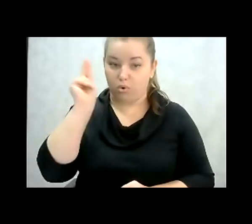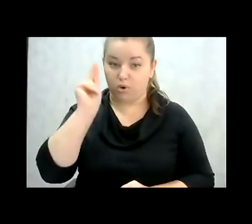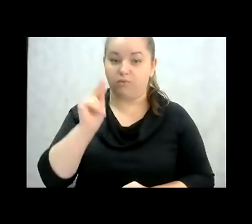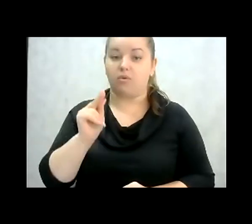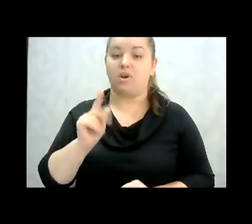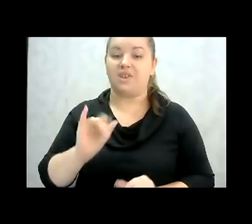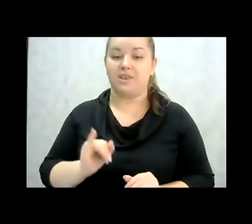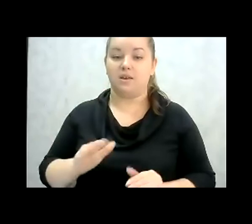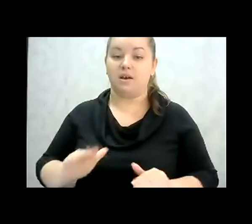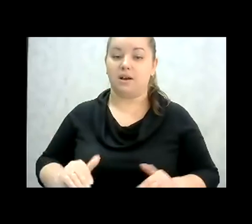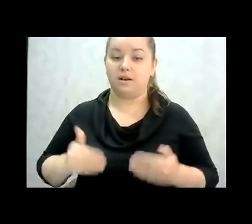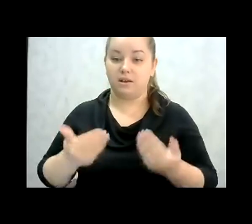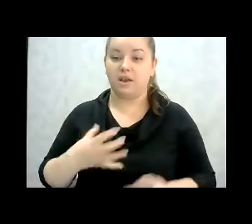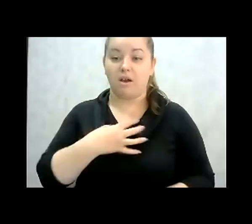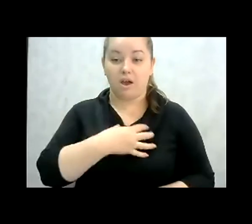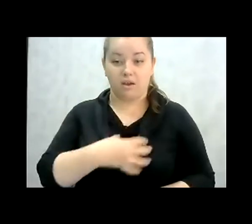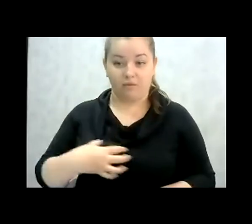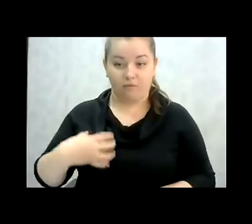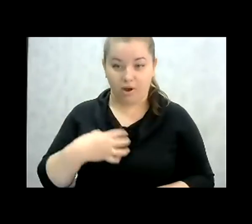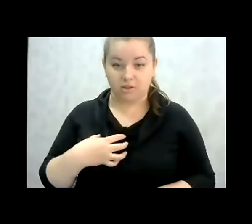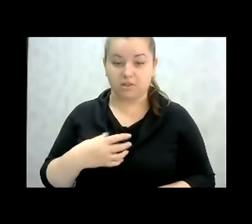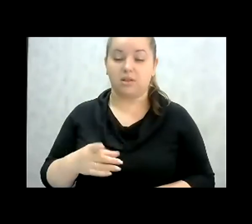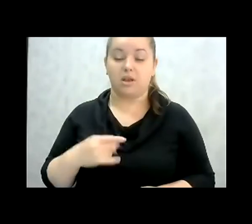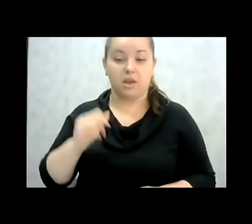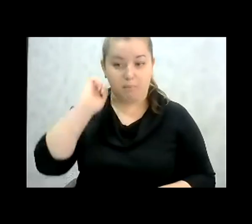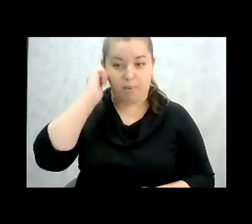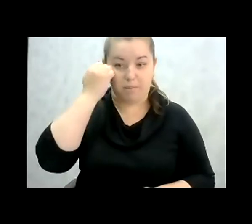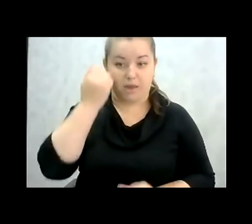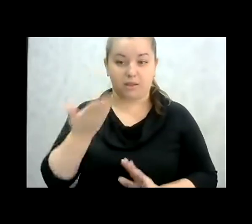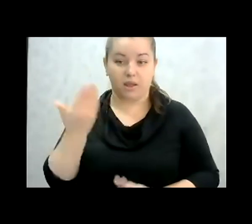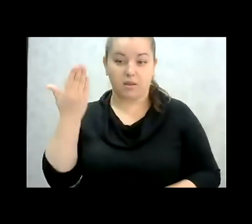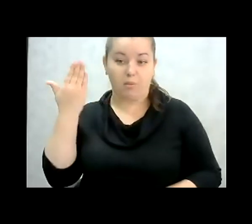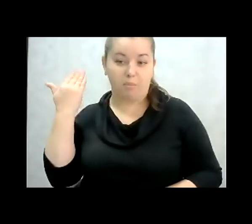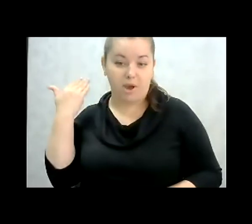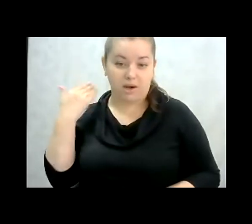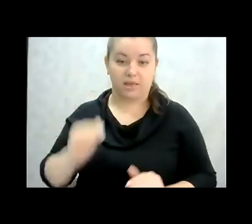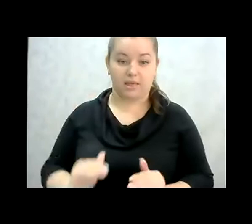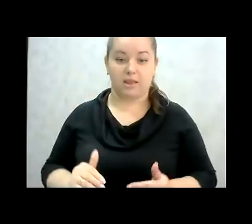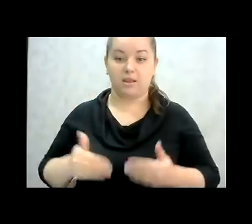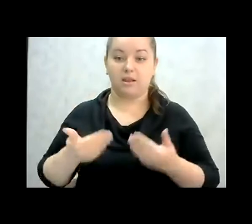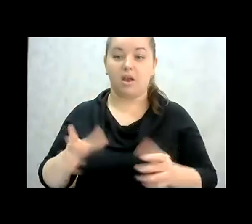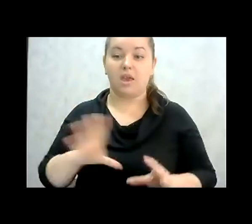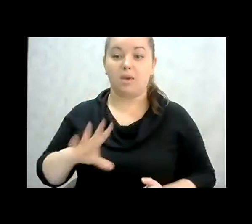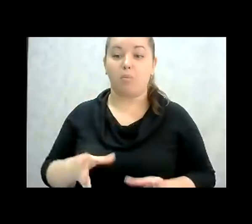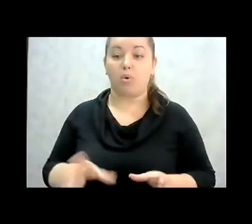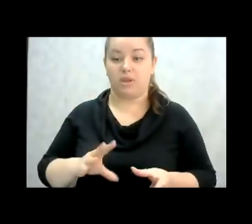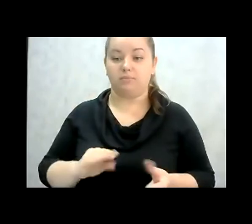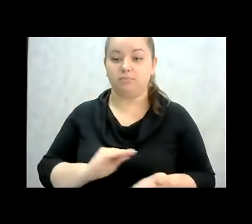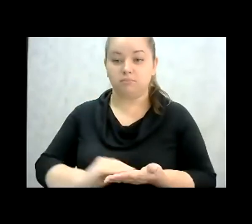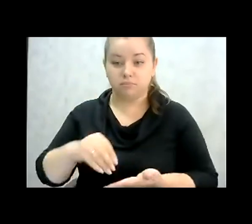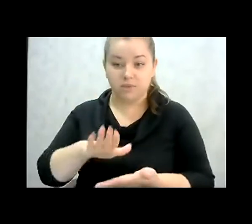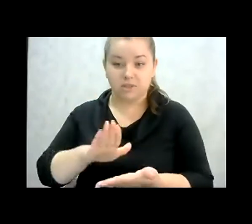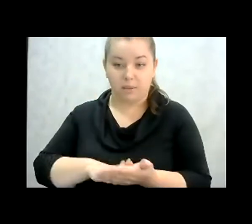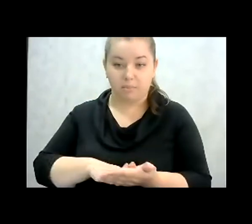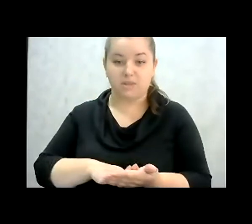not yet addressed, insofar as they still concern local elections which were observed. So one example of this